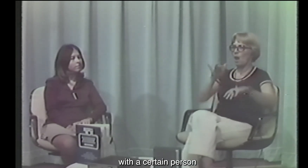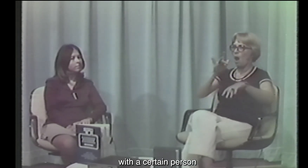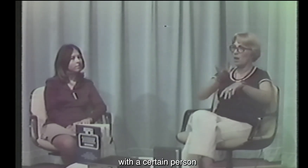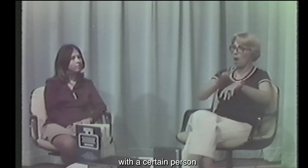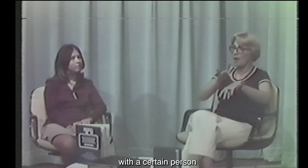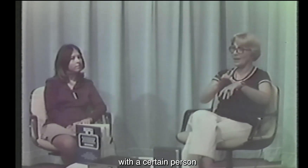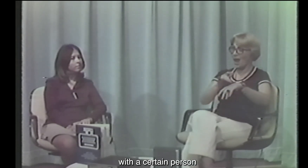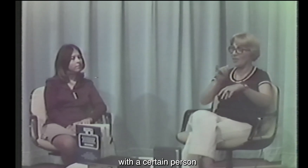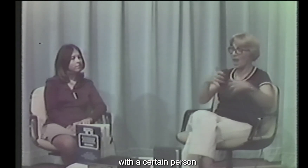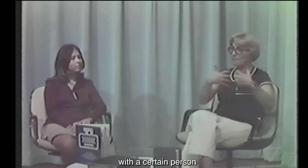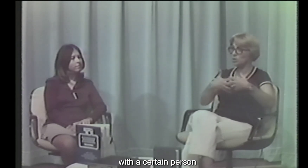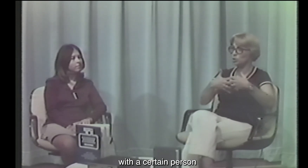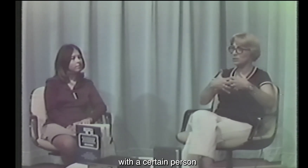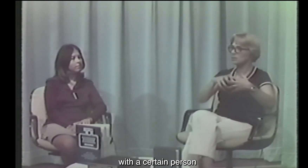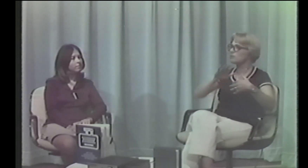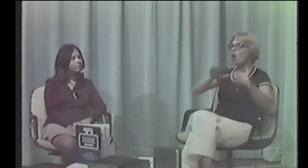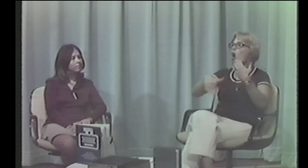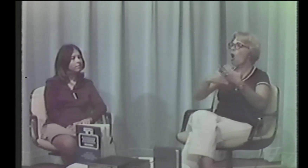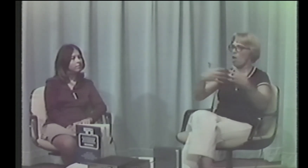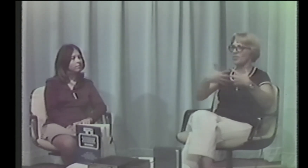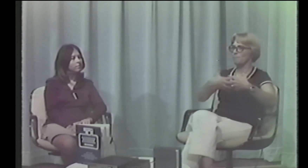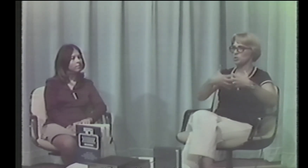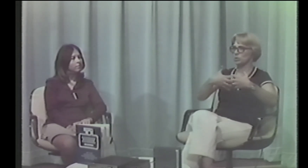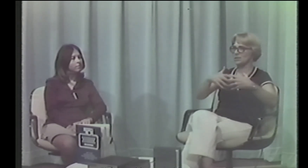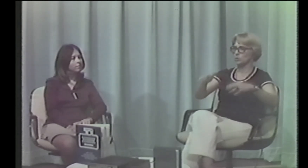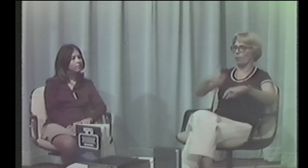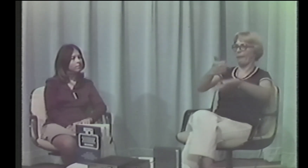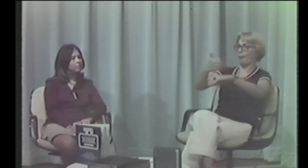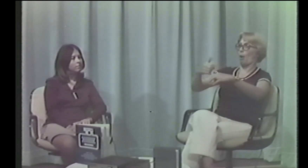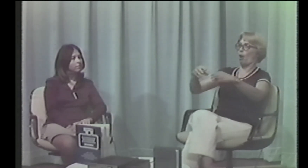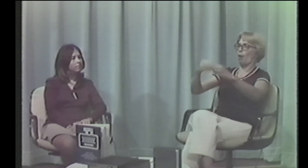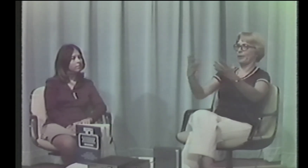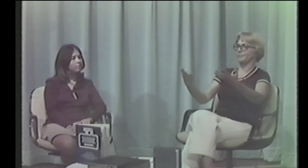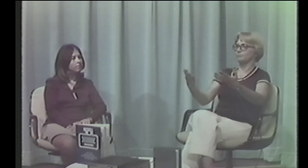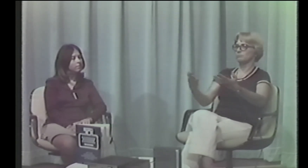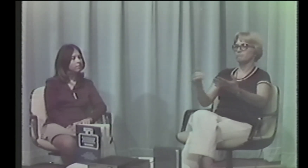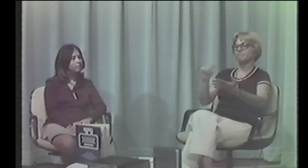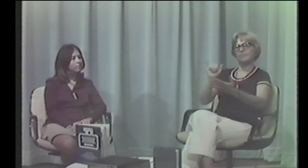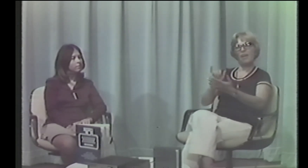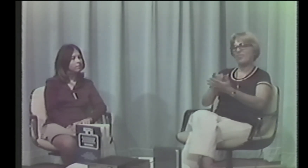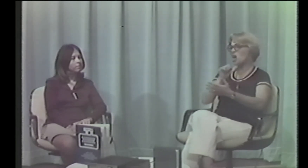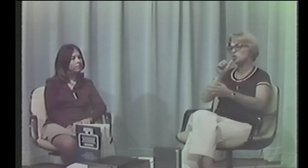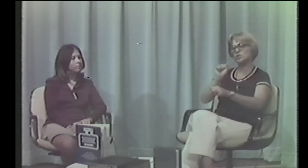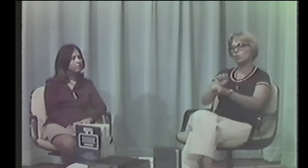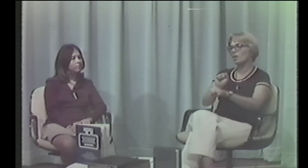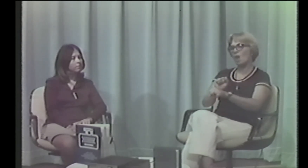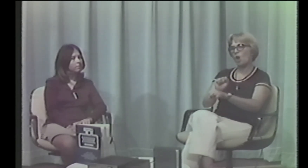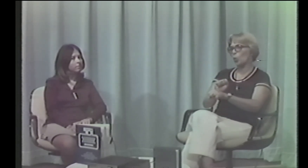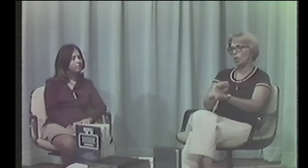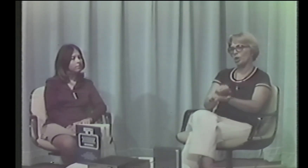and contact that machine, the machine would come on. That would not work.